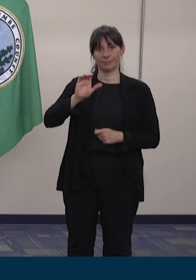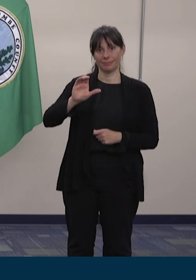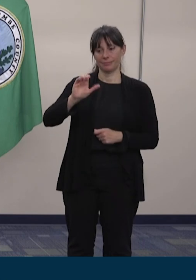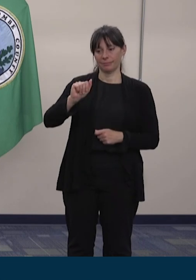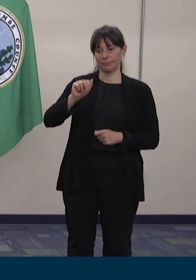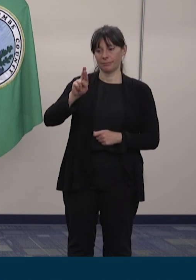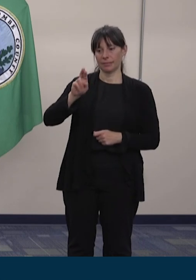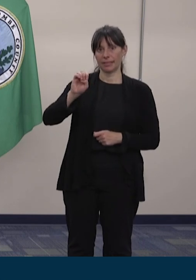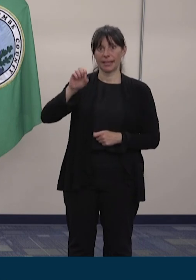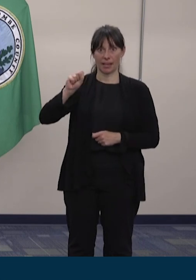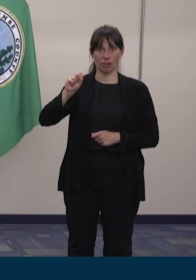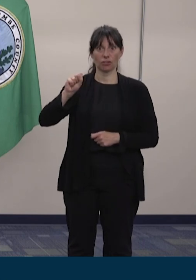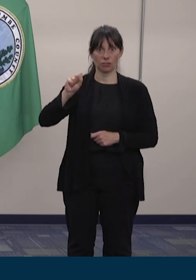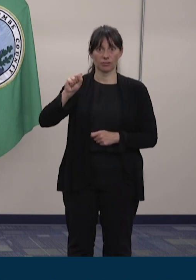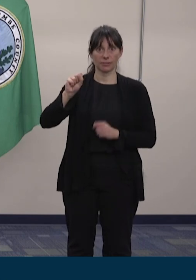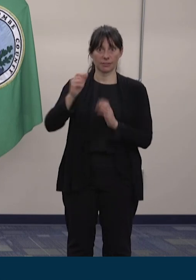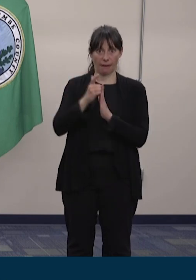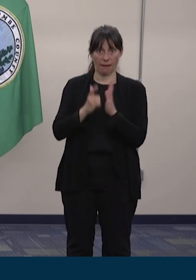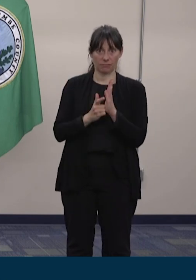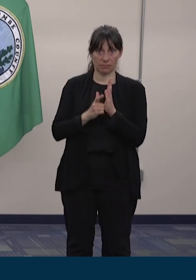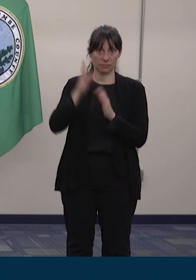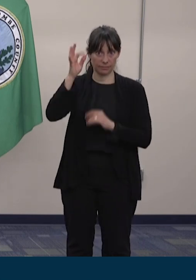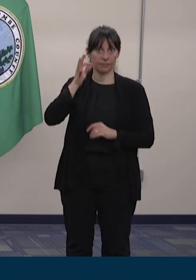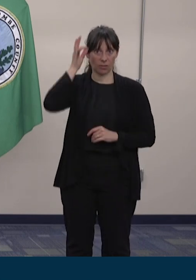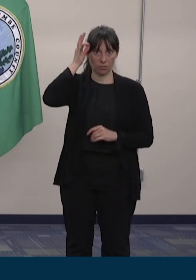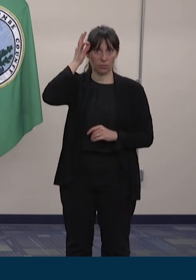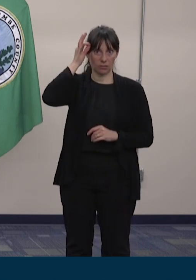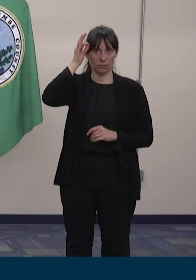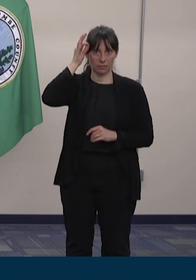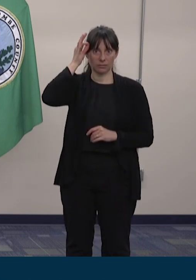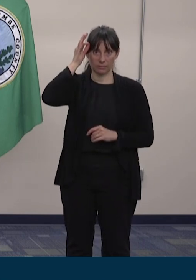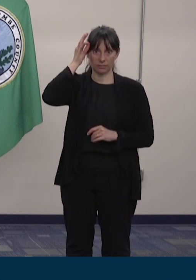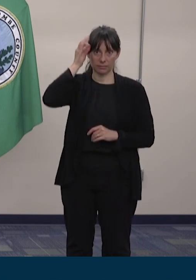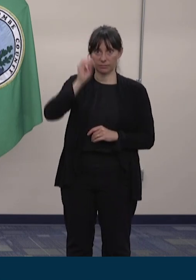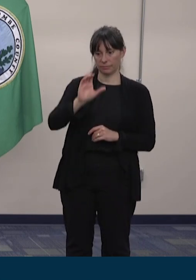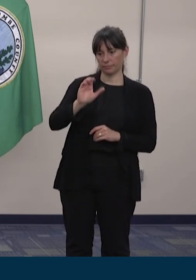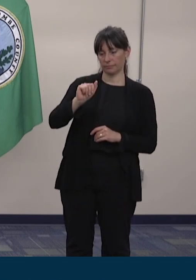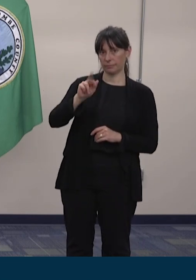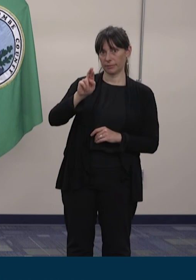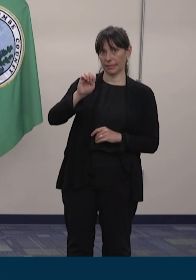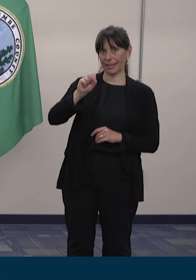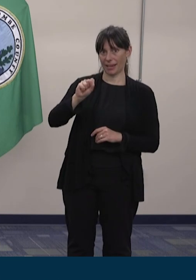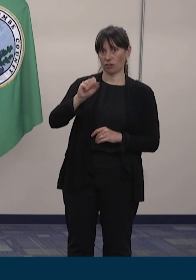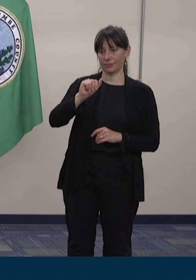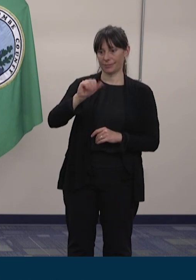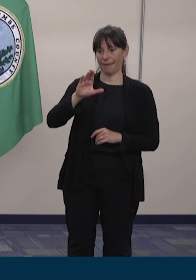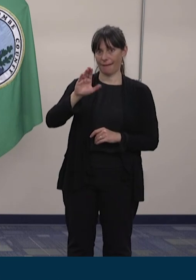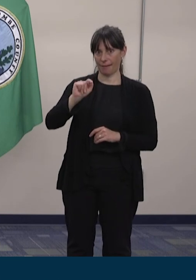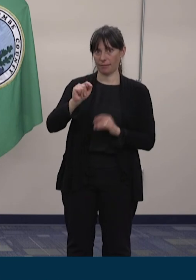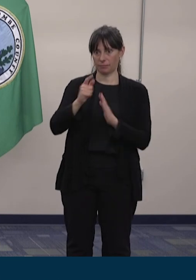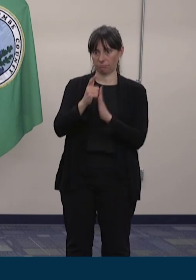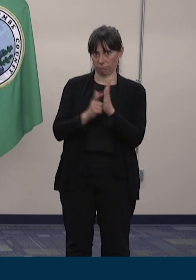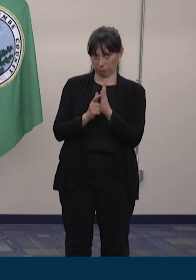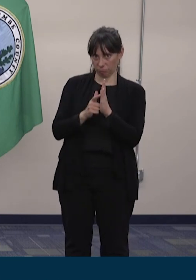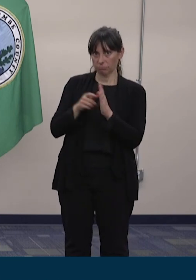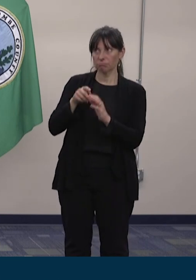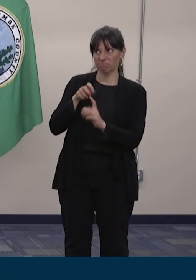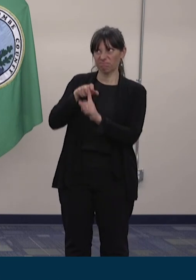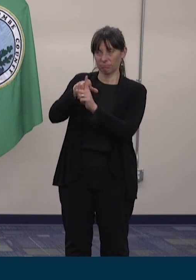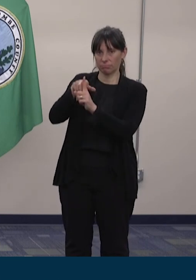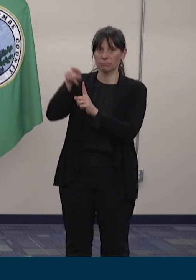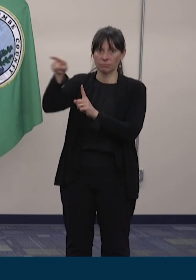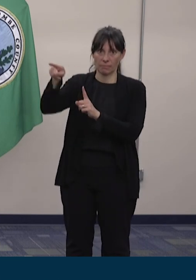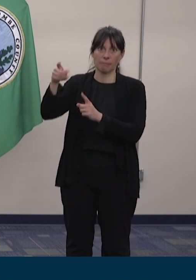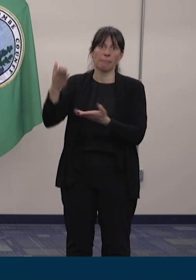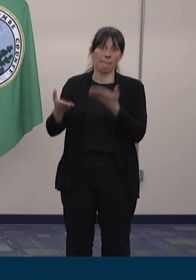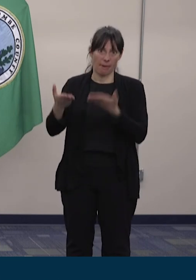de CARES, CARES from the federal y el government gobierno federal may be used to cover the cost puede que of cubra, se puede clinic visits